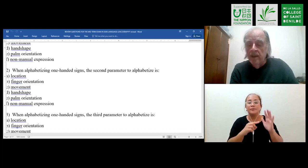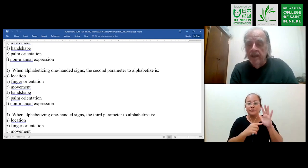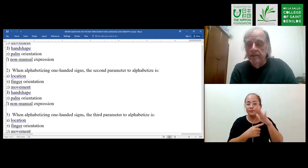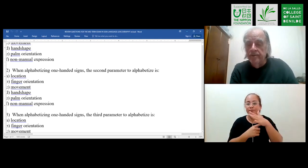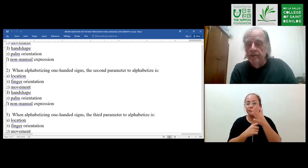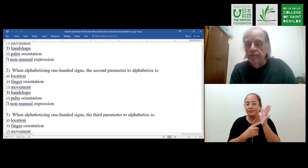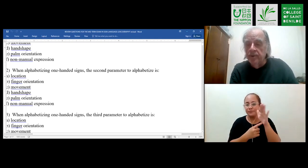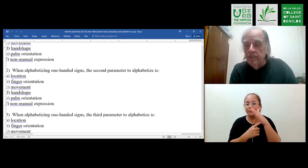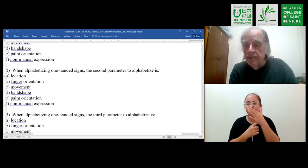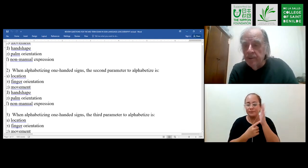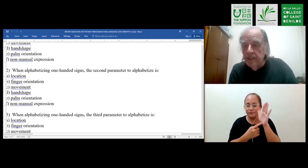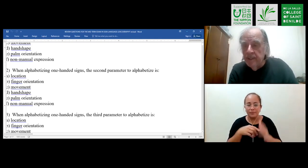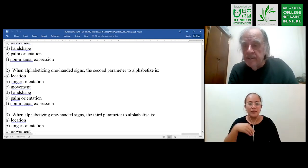And the third parameter is?